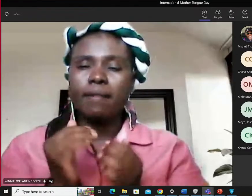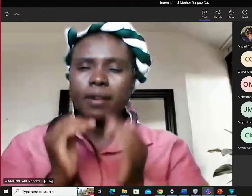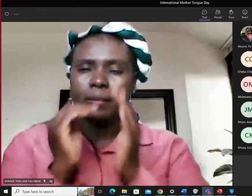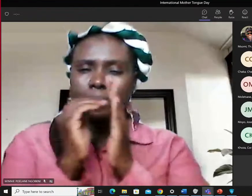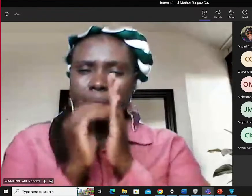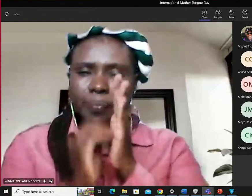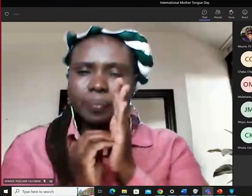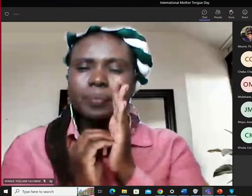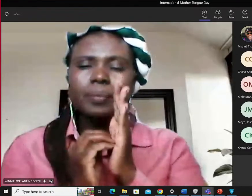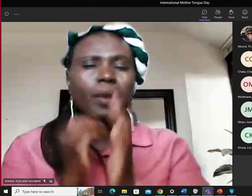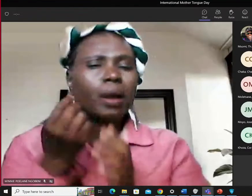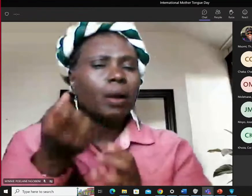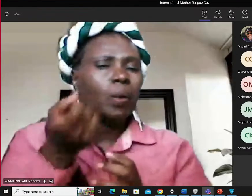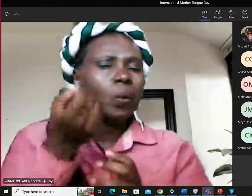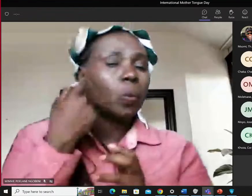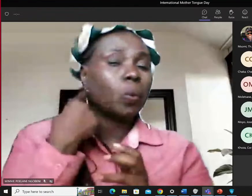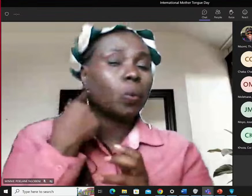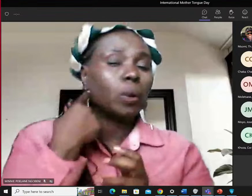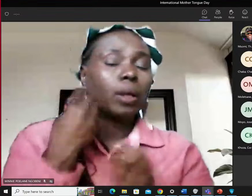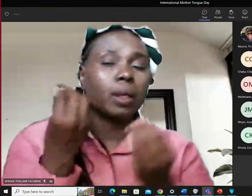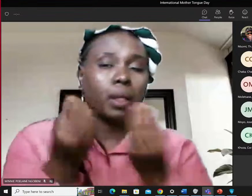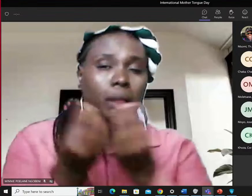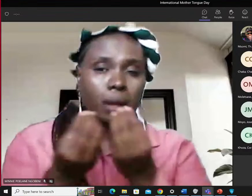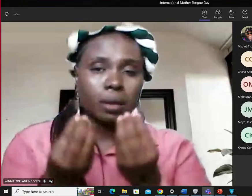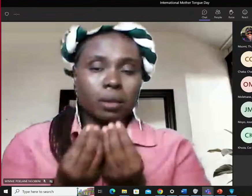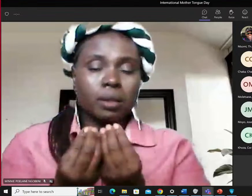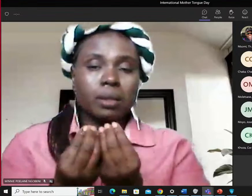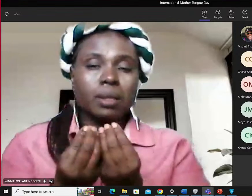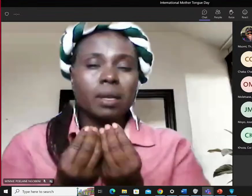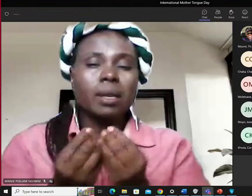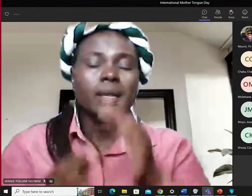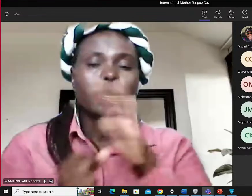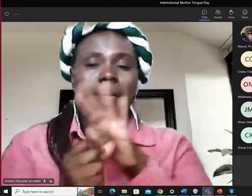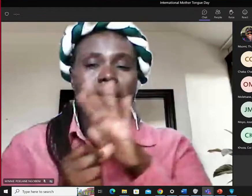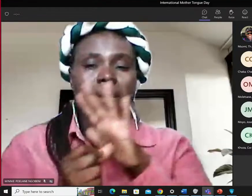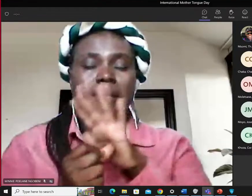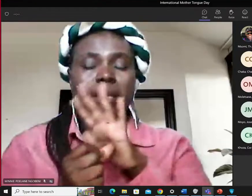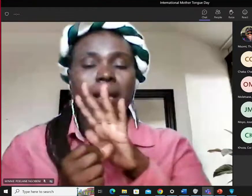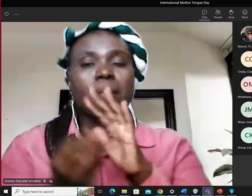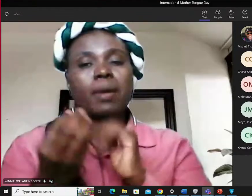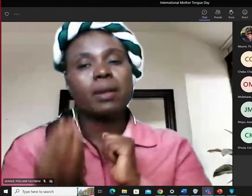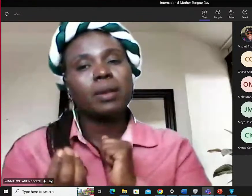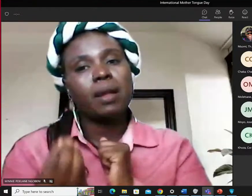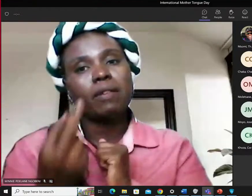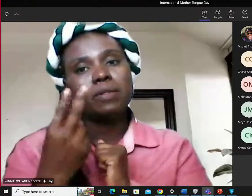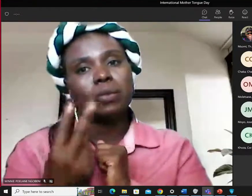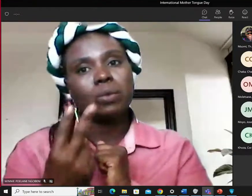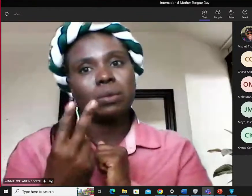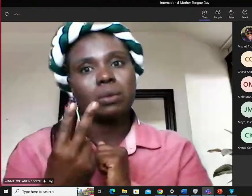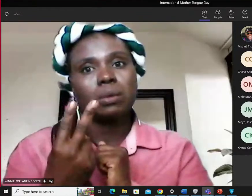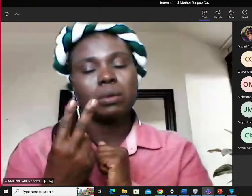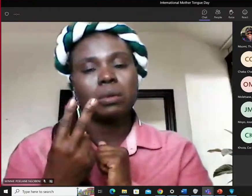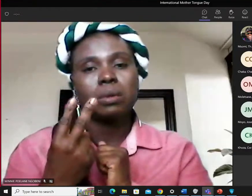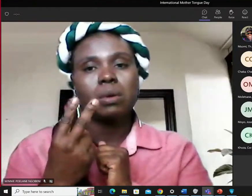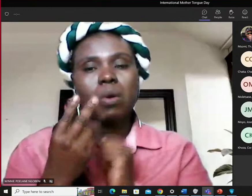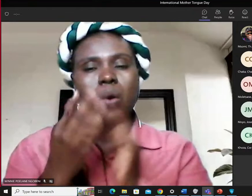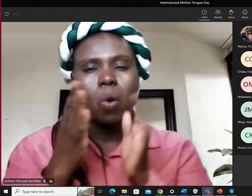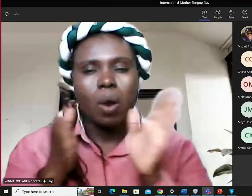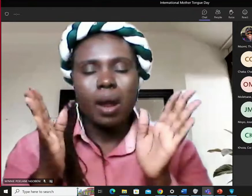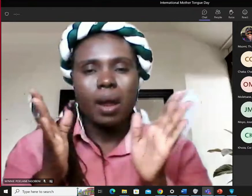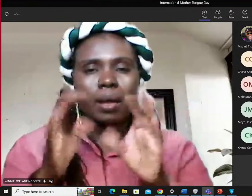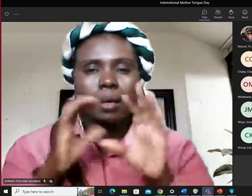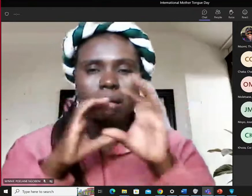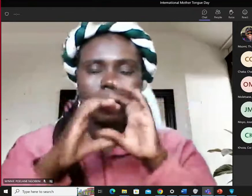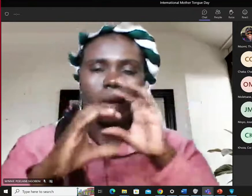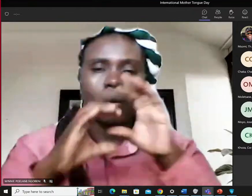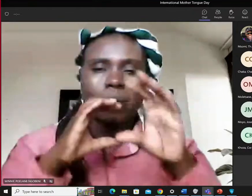misunderstanding, isolation. It is important to have two-way communication. When the parents